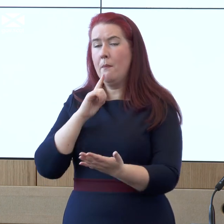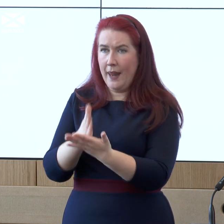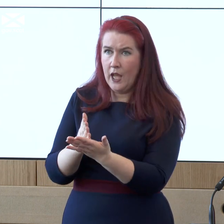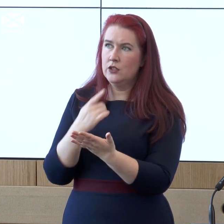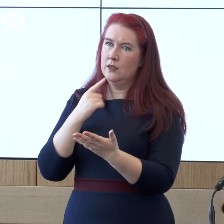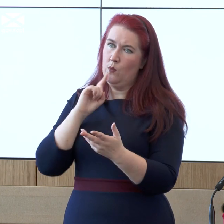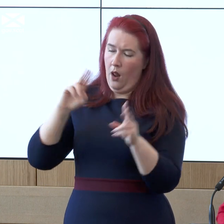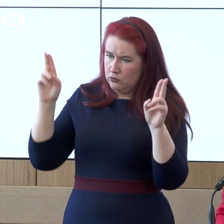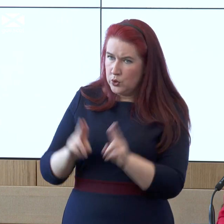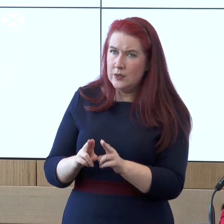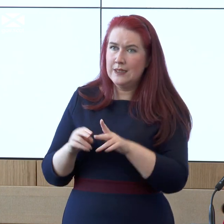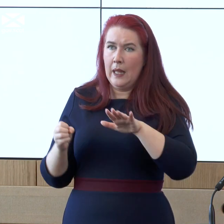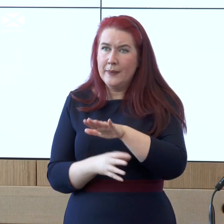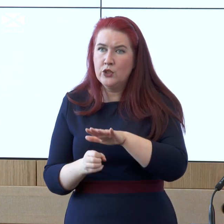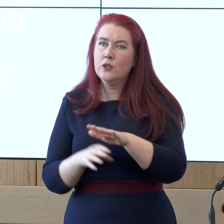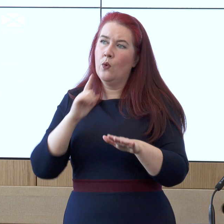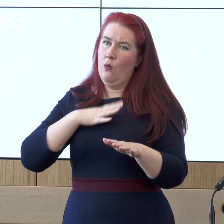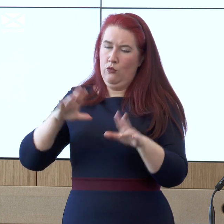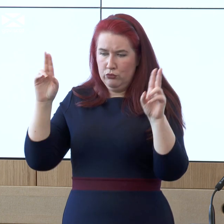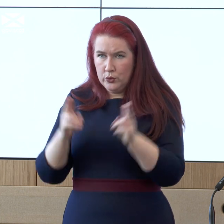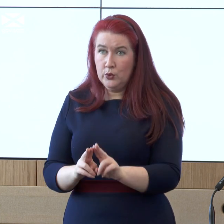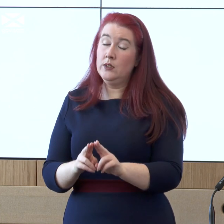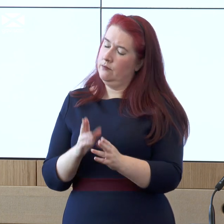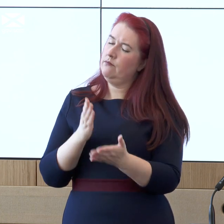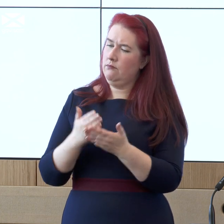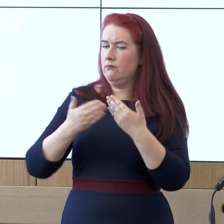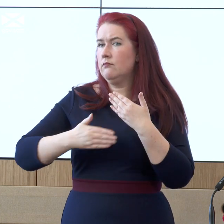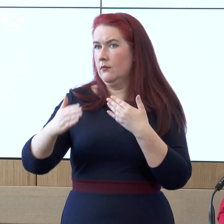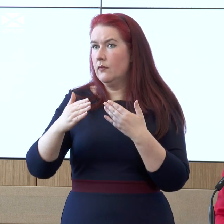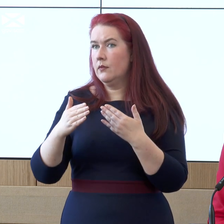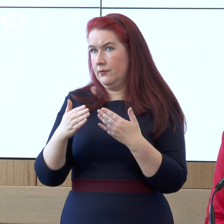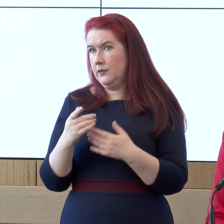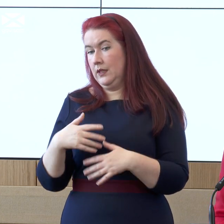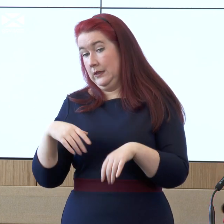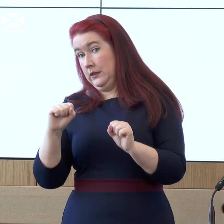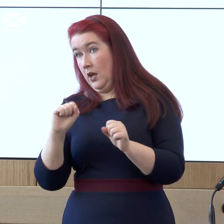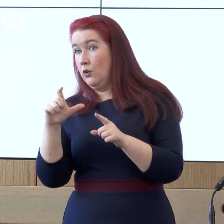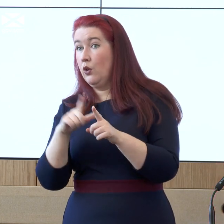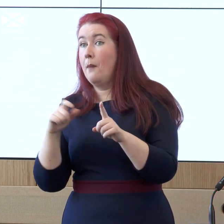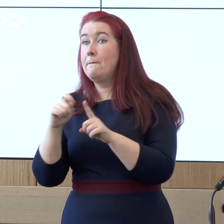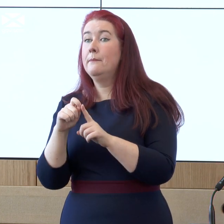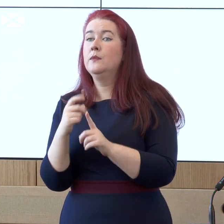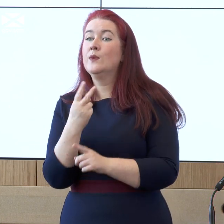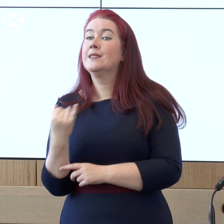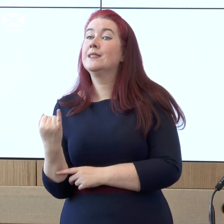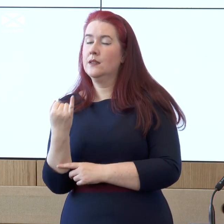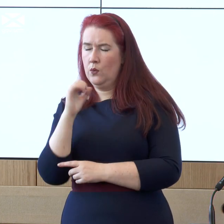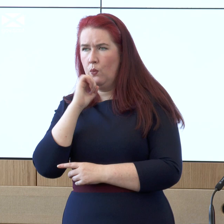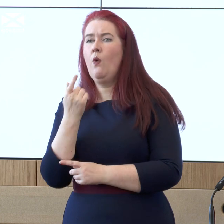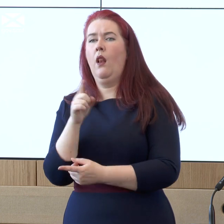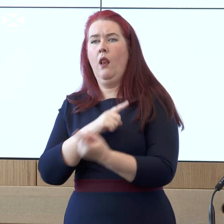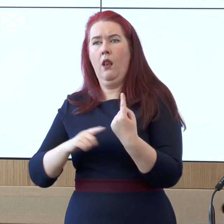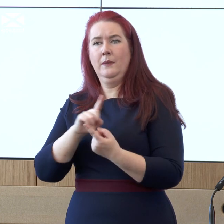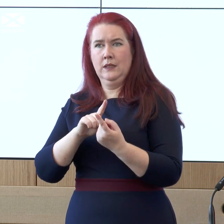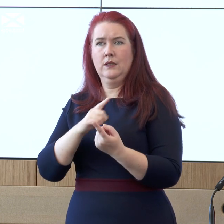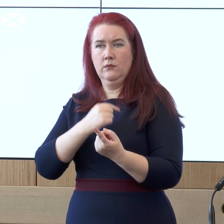that process will no doubt continue in the days ahead as we approach the start of COP. That is welcome. There's